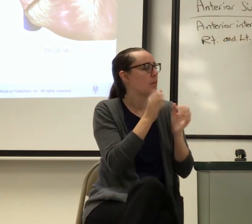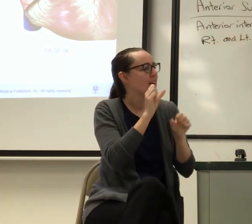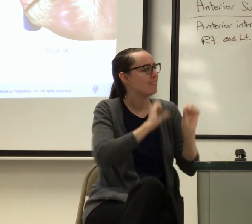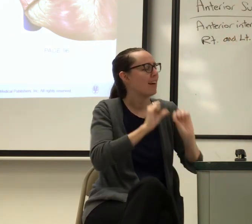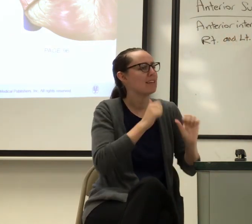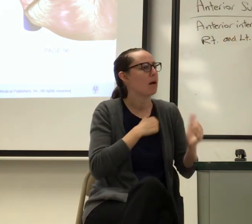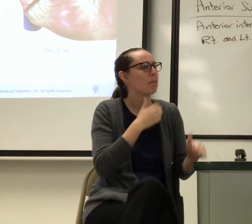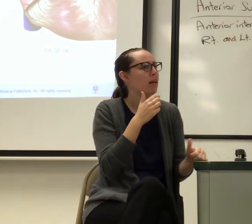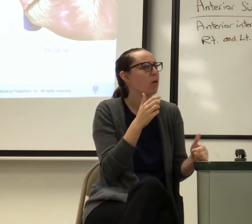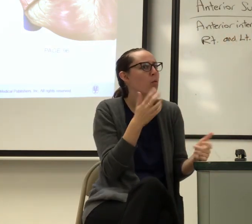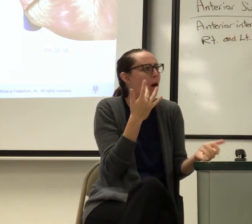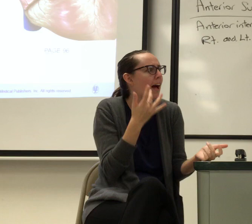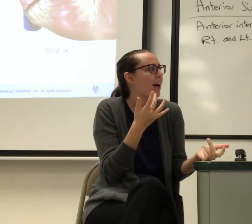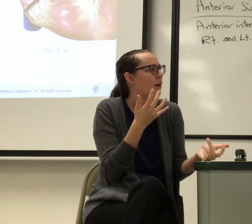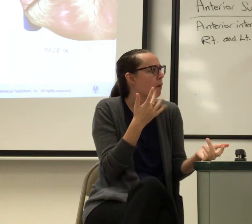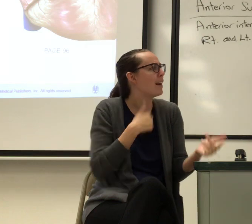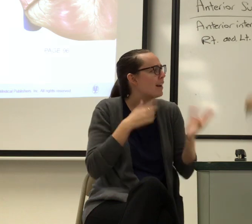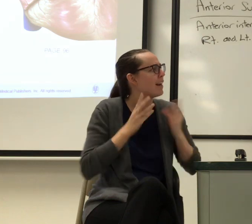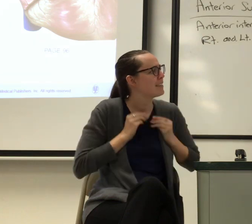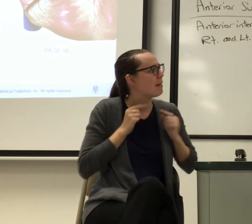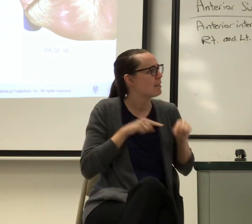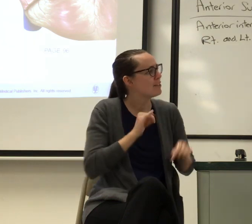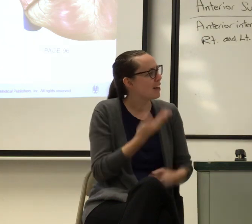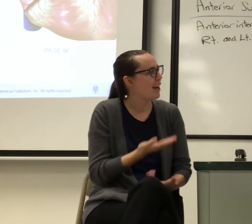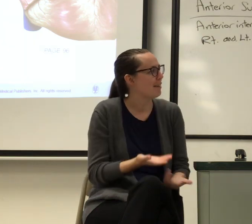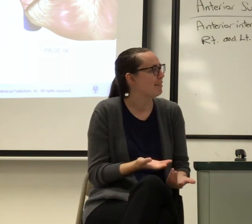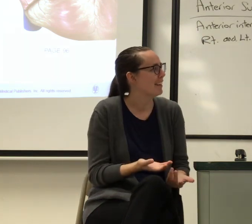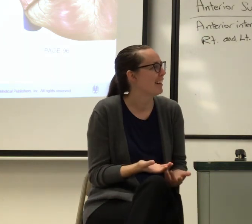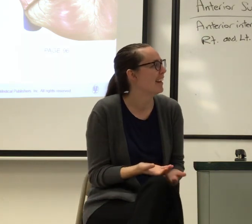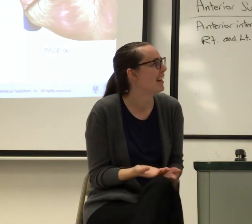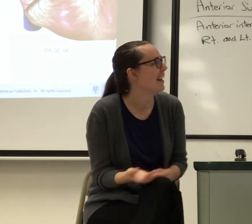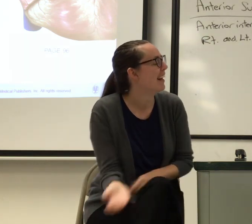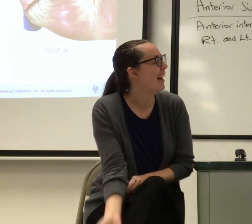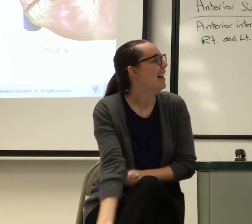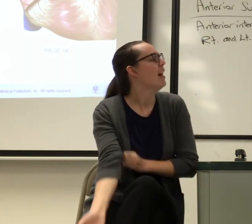Yes. And that's going down.